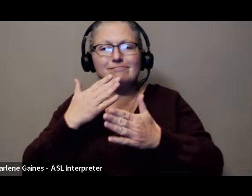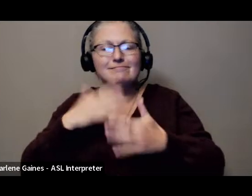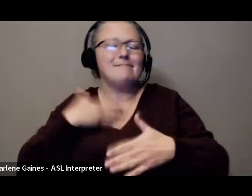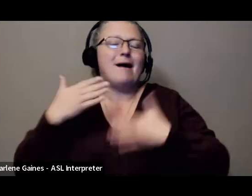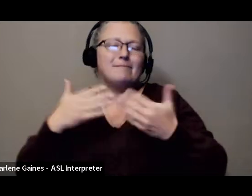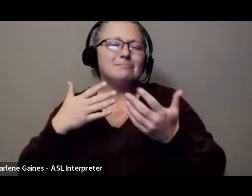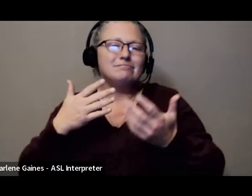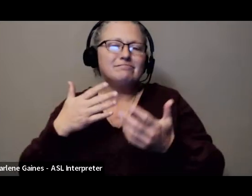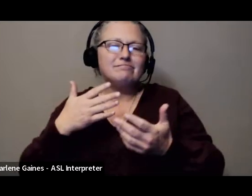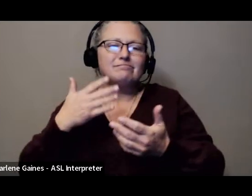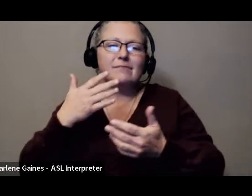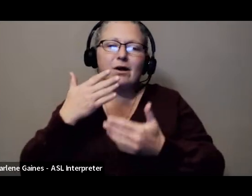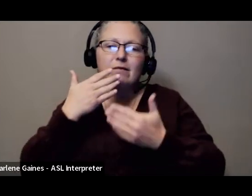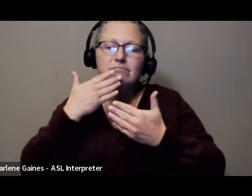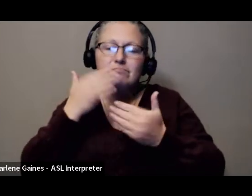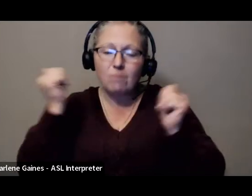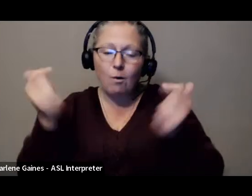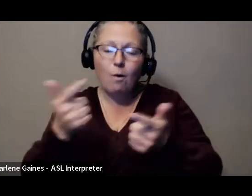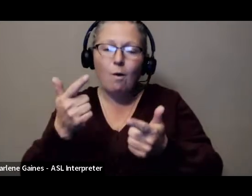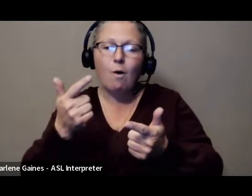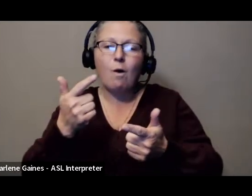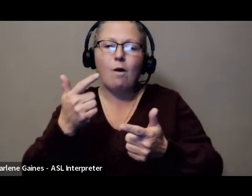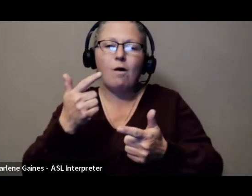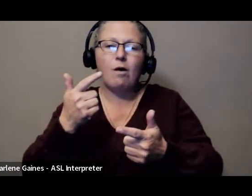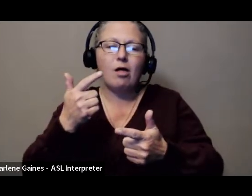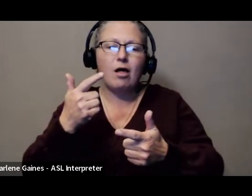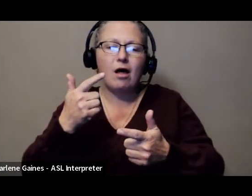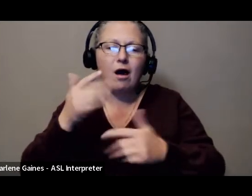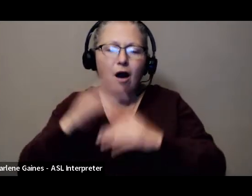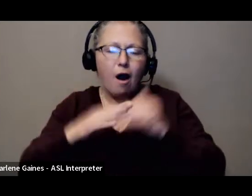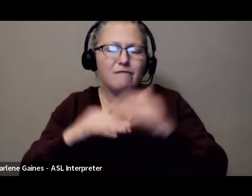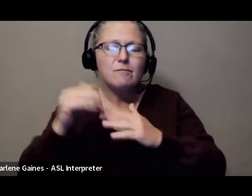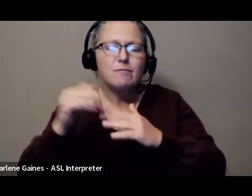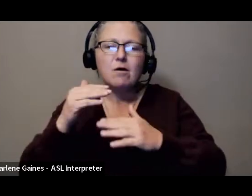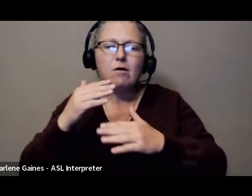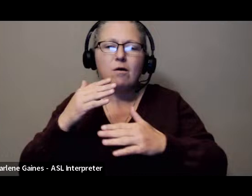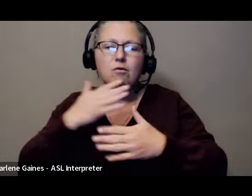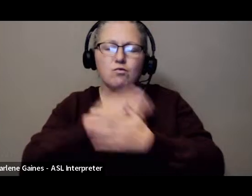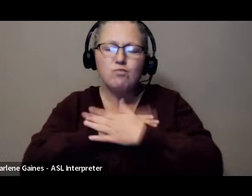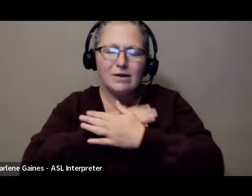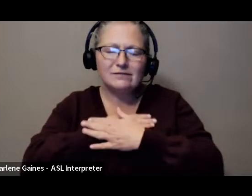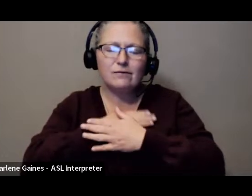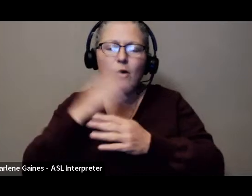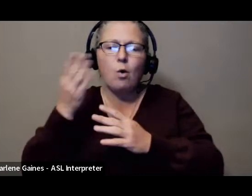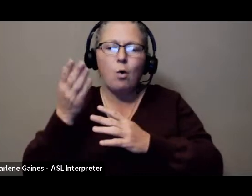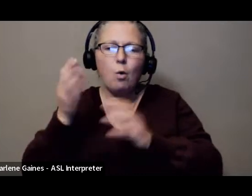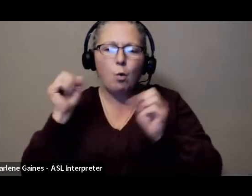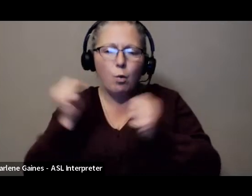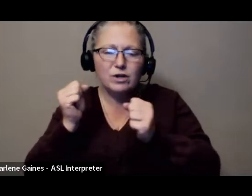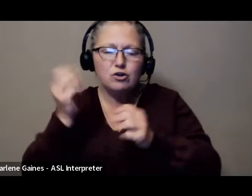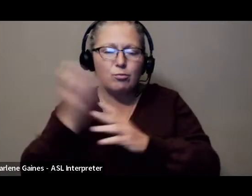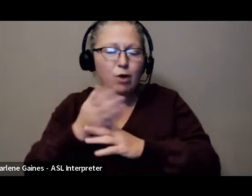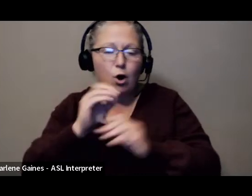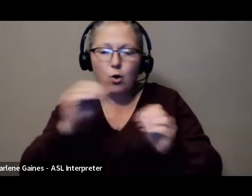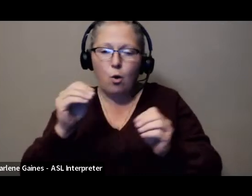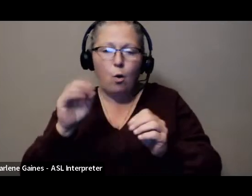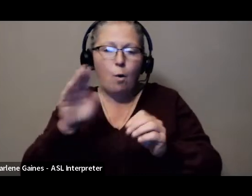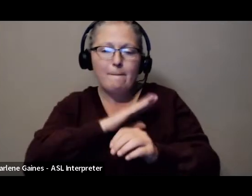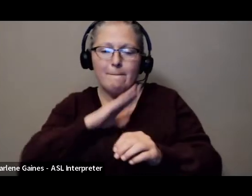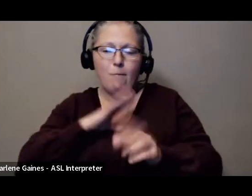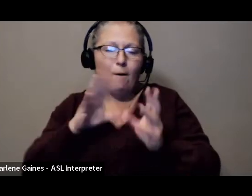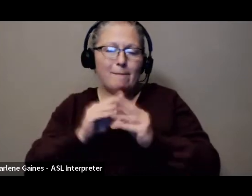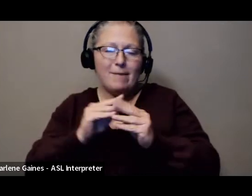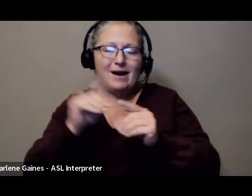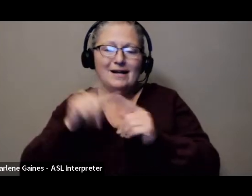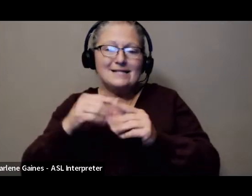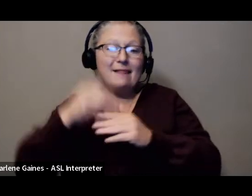a really fruitful, restful, comforting winter break as we approach it. We don't have another board meeting between now and then. I hope